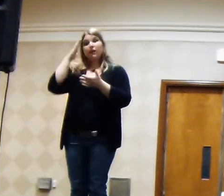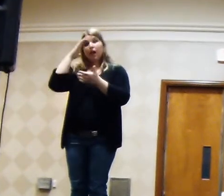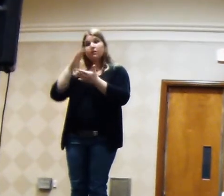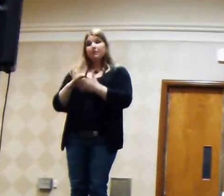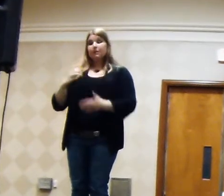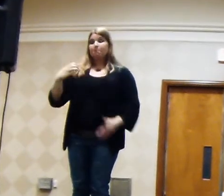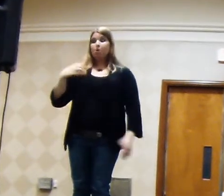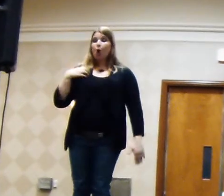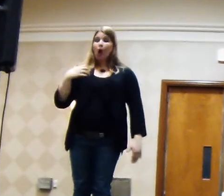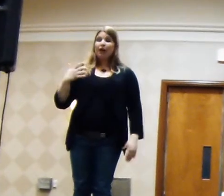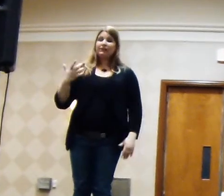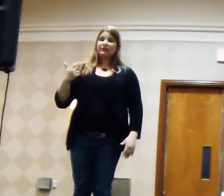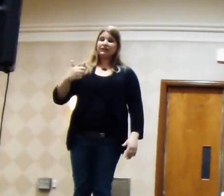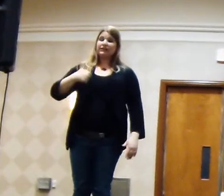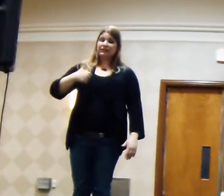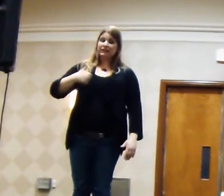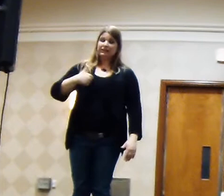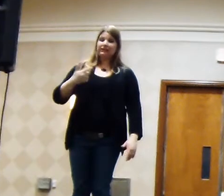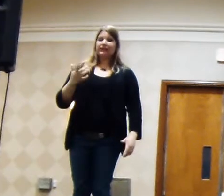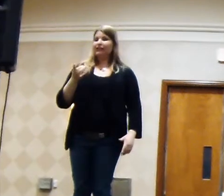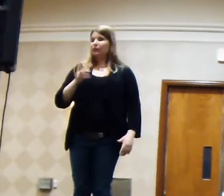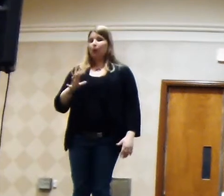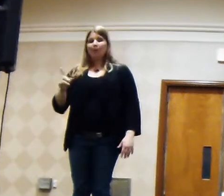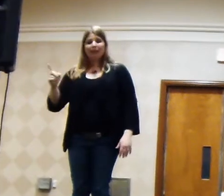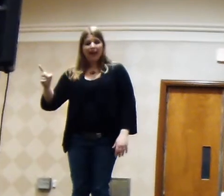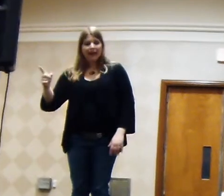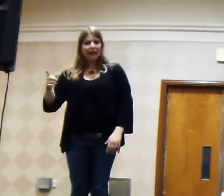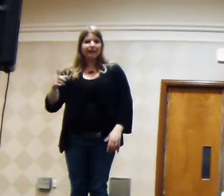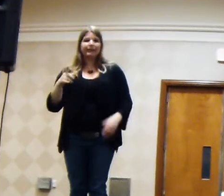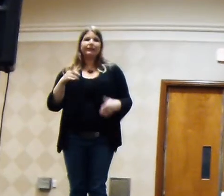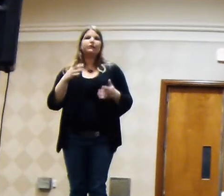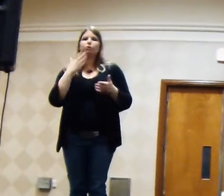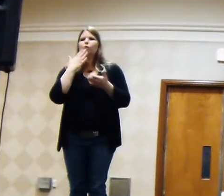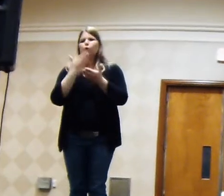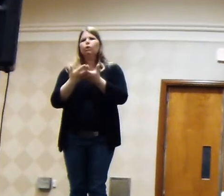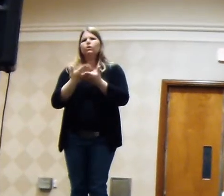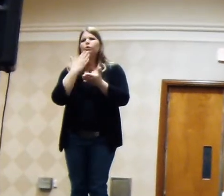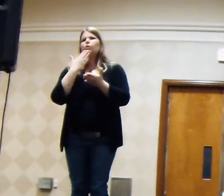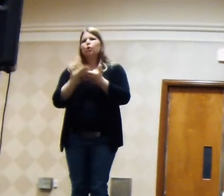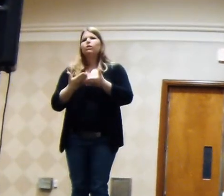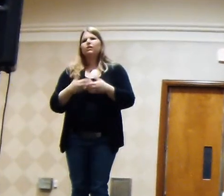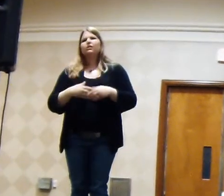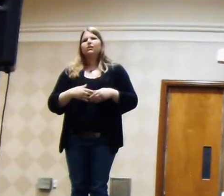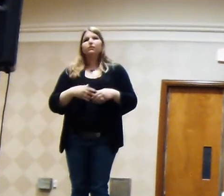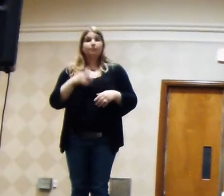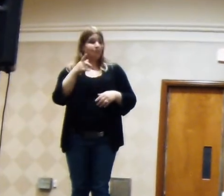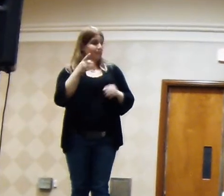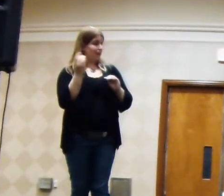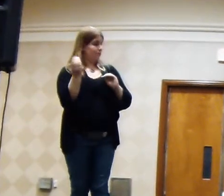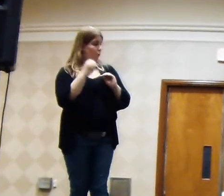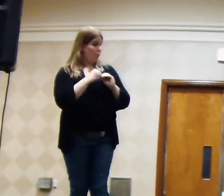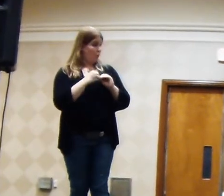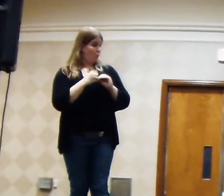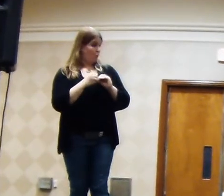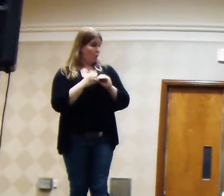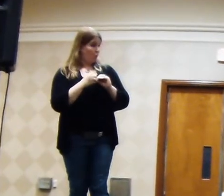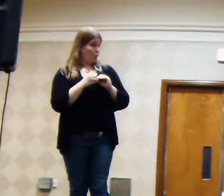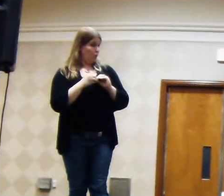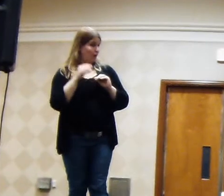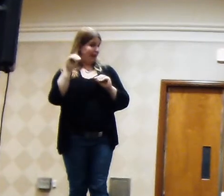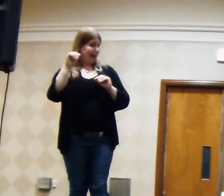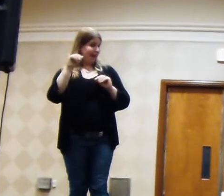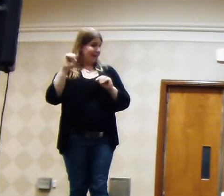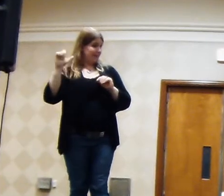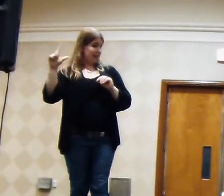and he's not into that. And, there's a lot of great stuff that happens. Will you be doing any more of the